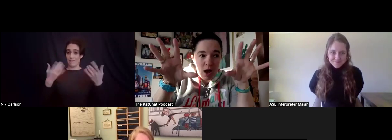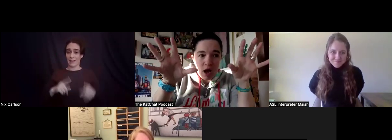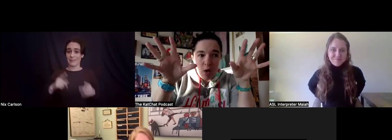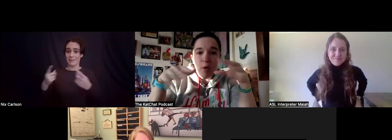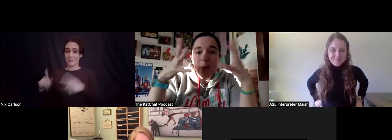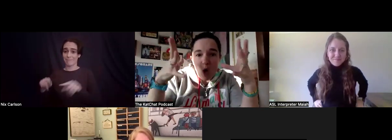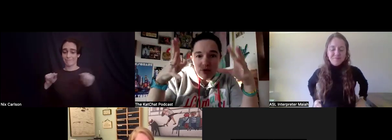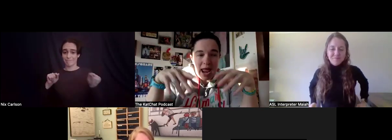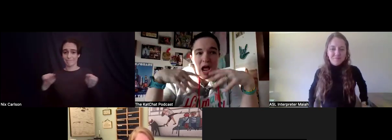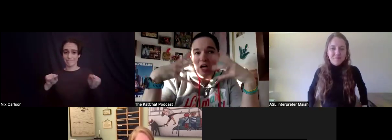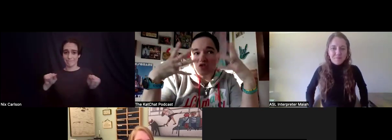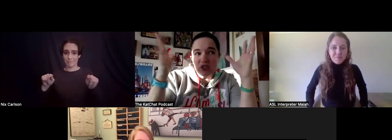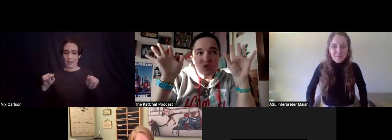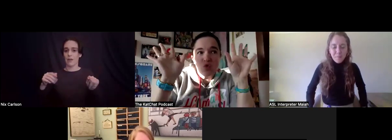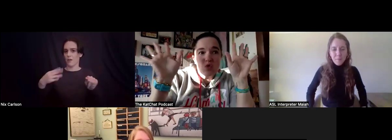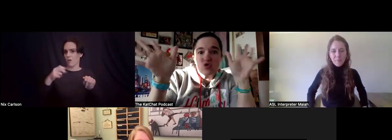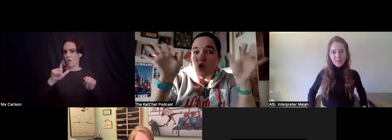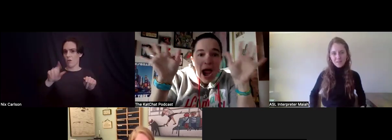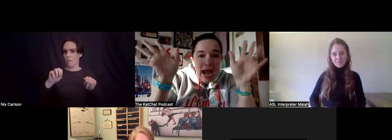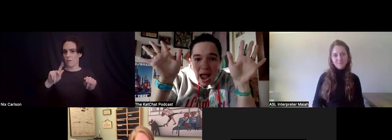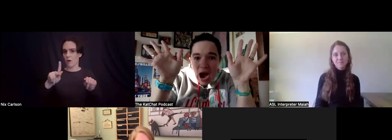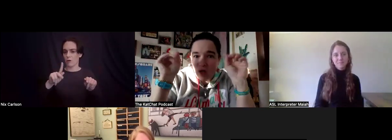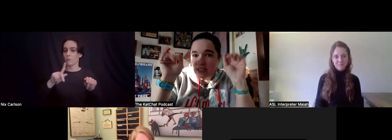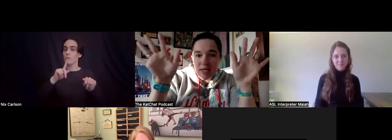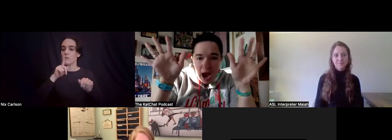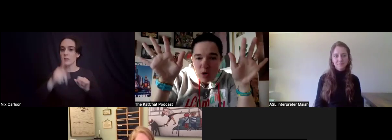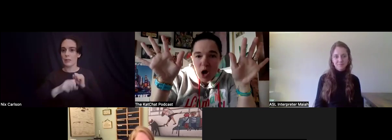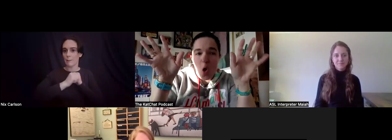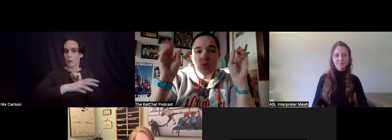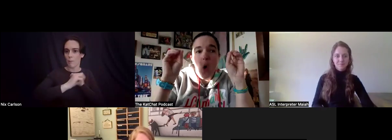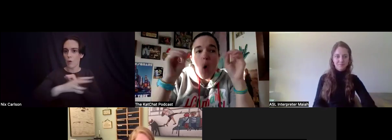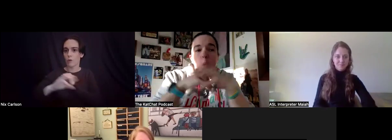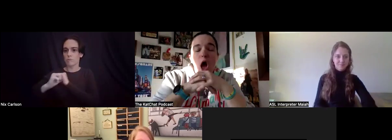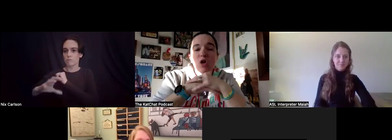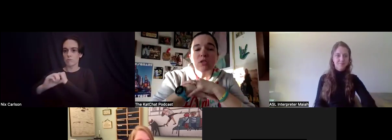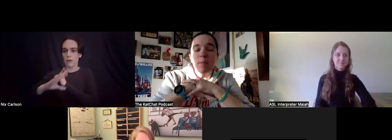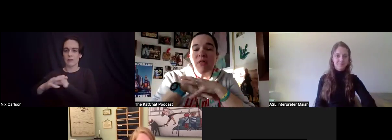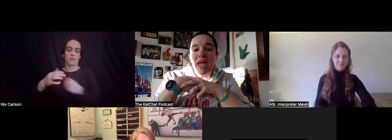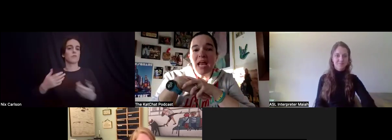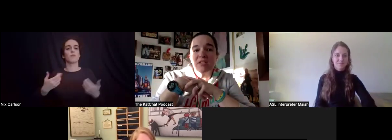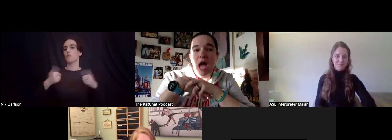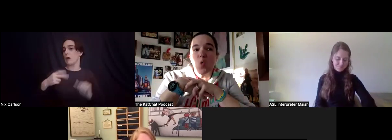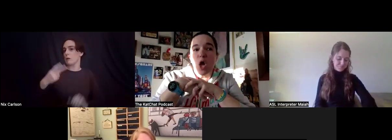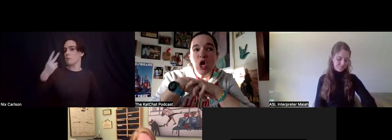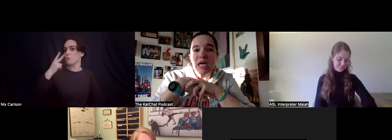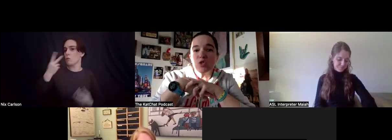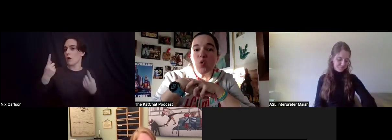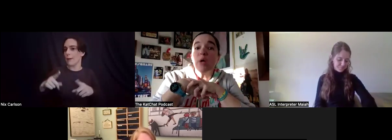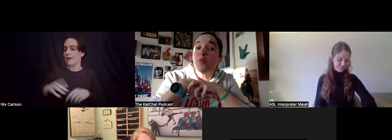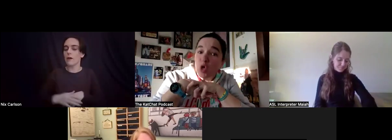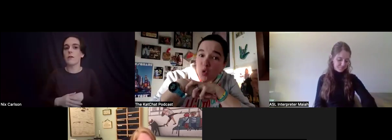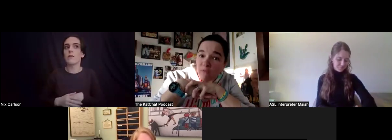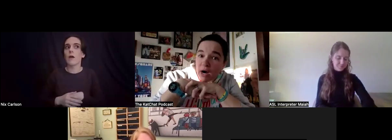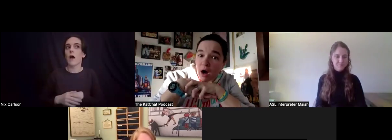really promote and just to try it out and see how it goes, what are some of the things that you are looking